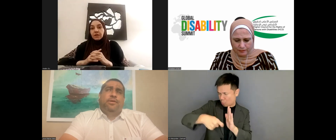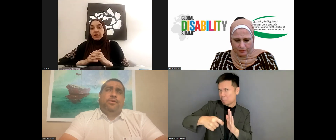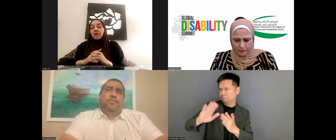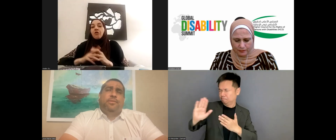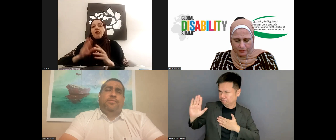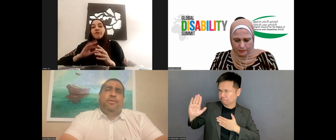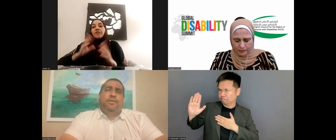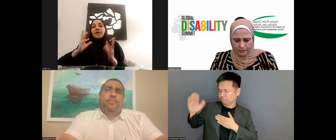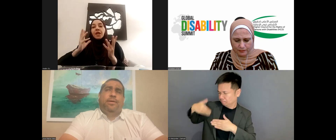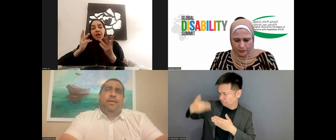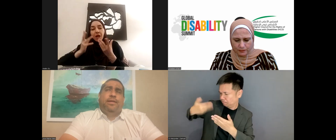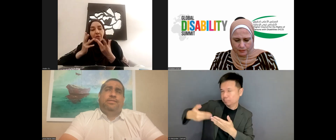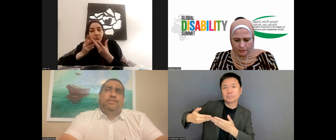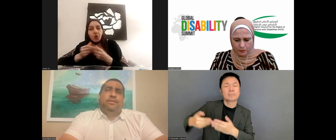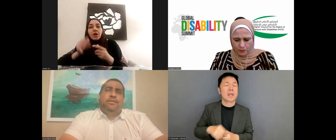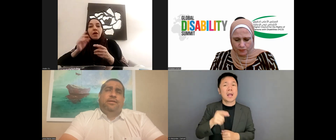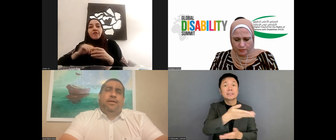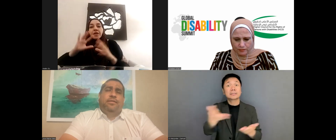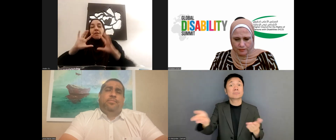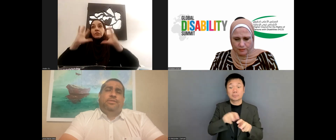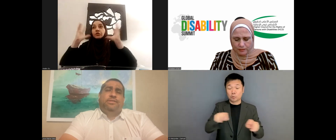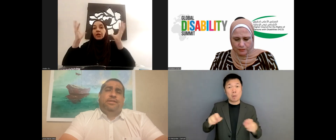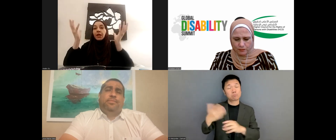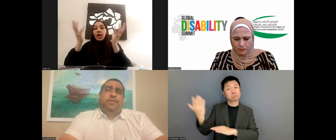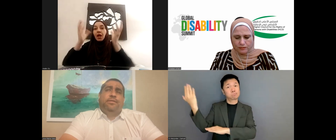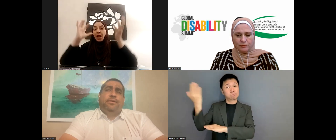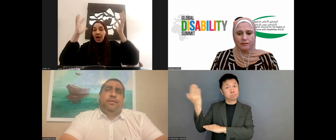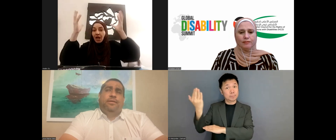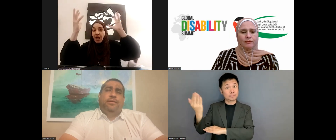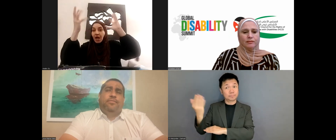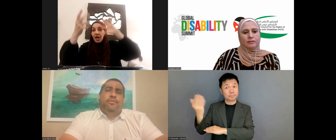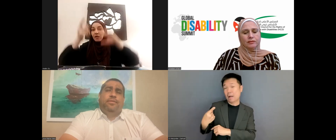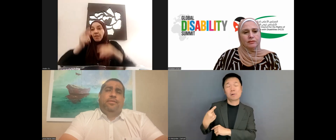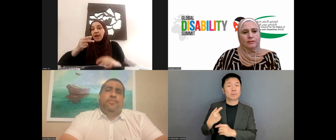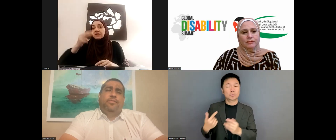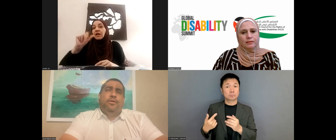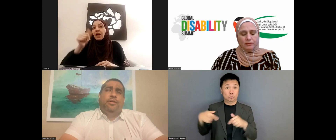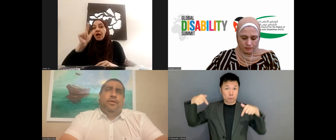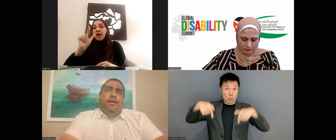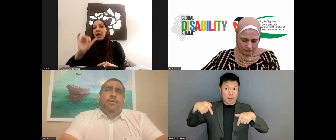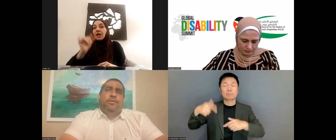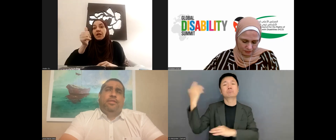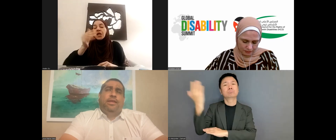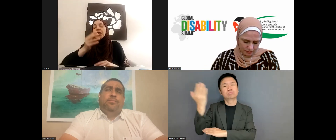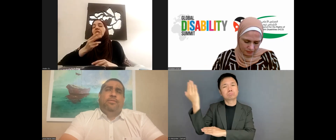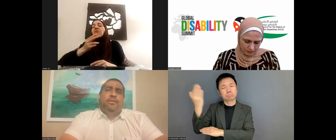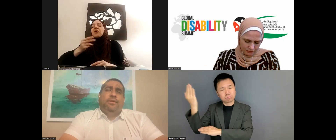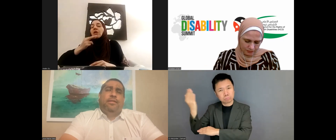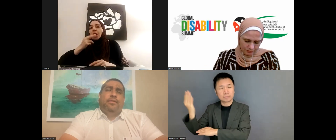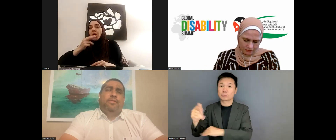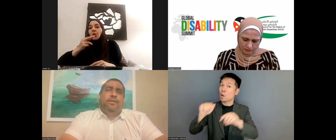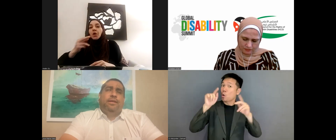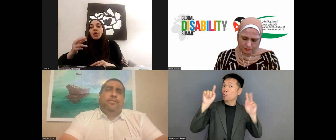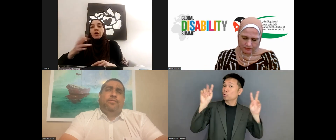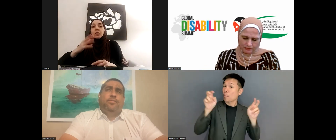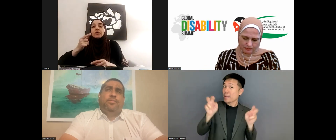also when we heard from different panelists that preceded me in the floor about the themes and